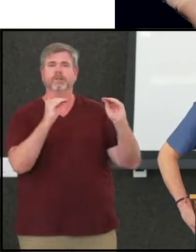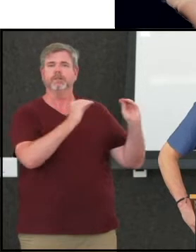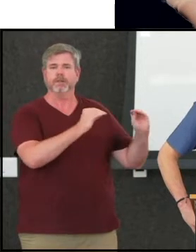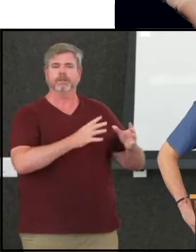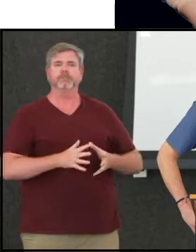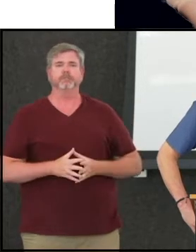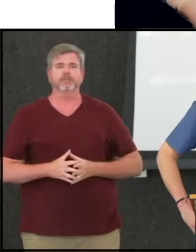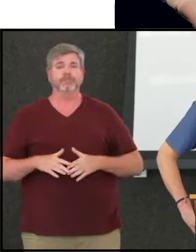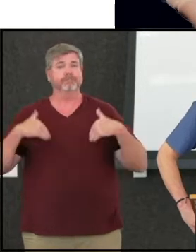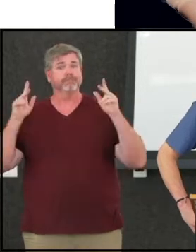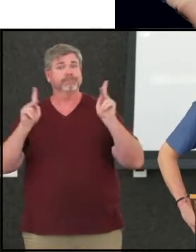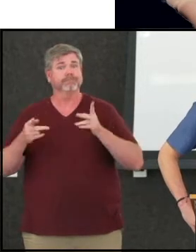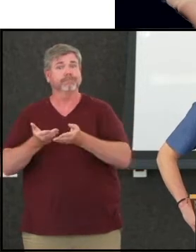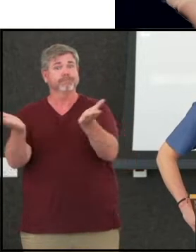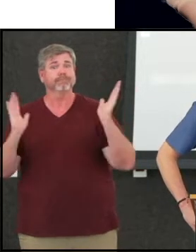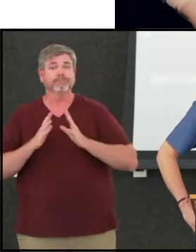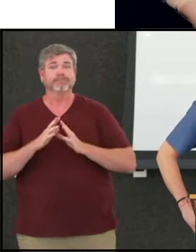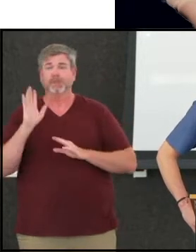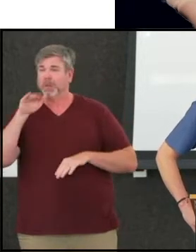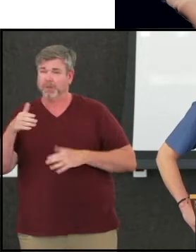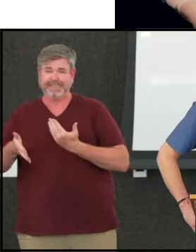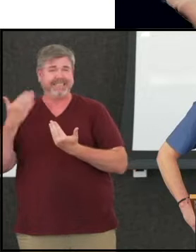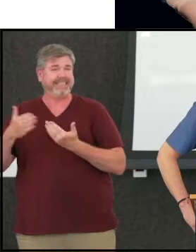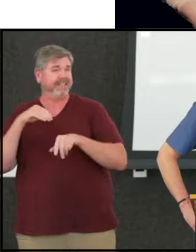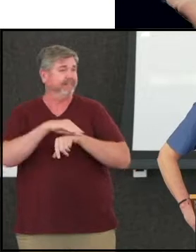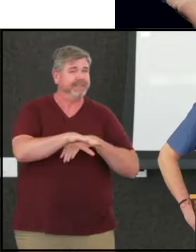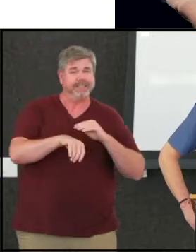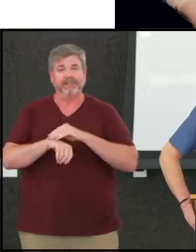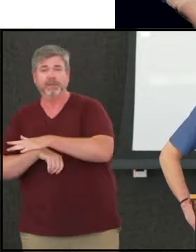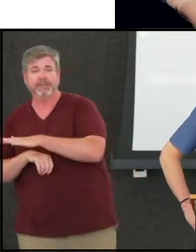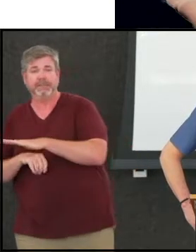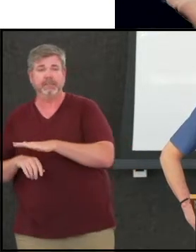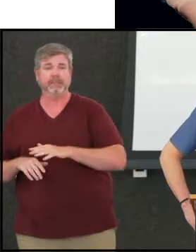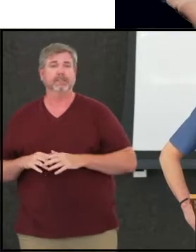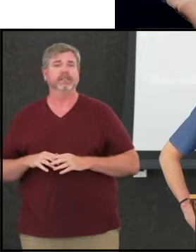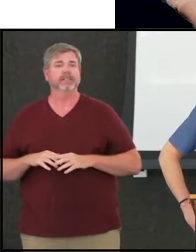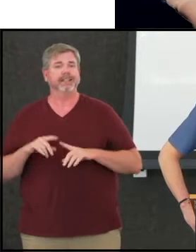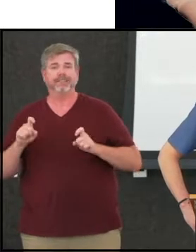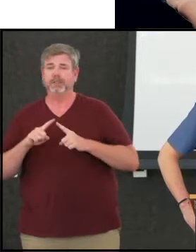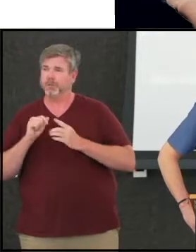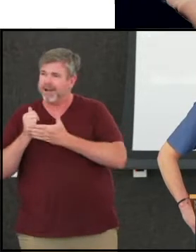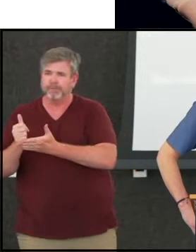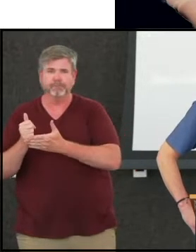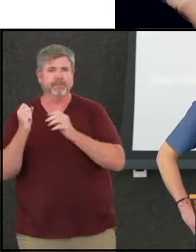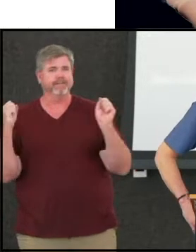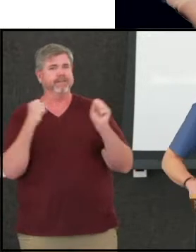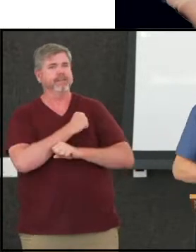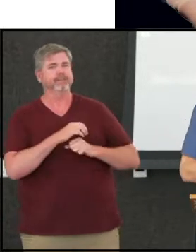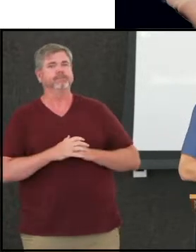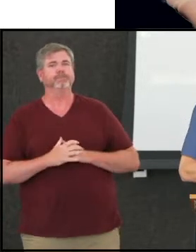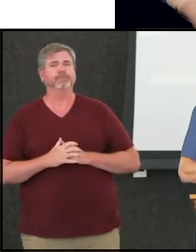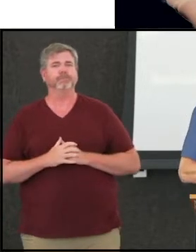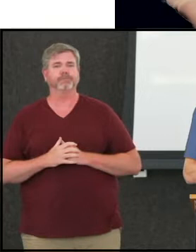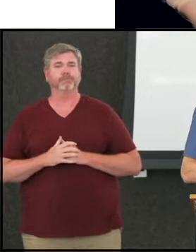other in order to combat this. And it has felt right to put our energy there. And you'll hear a